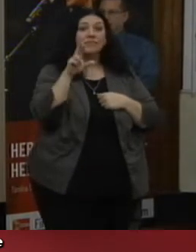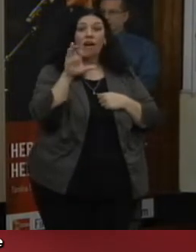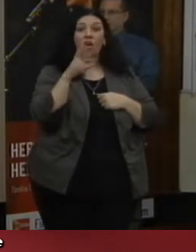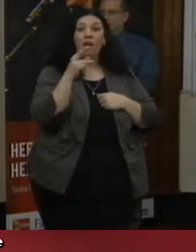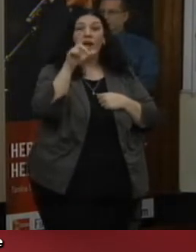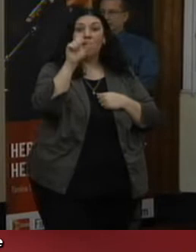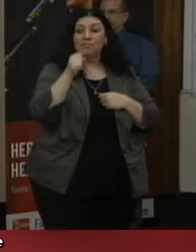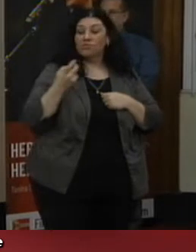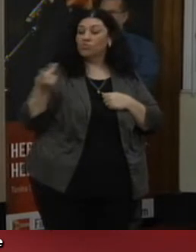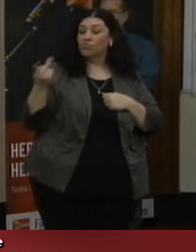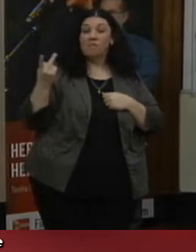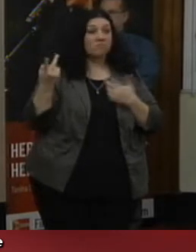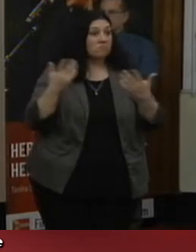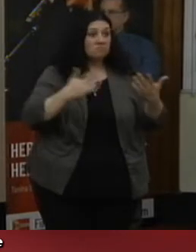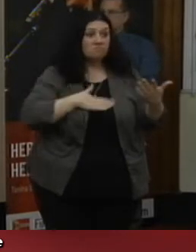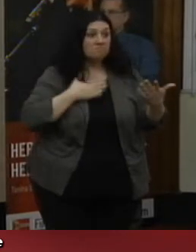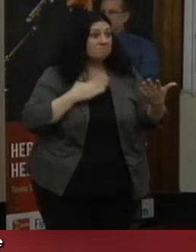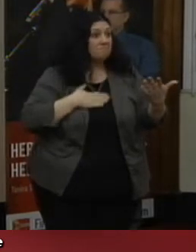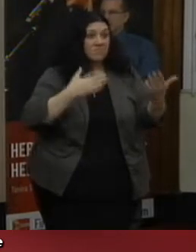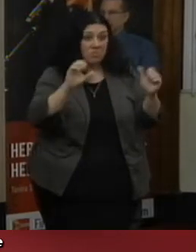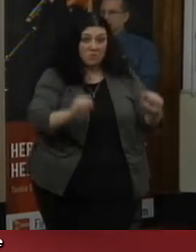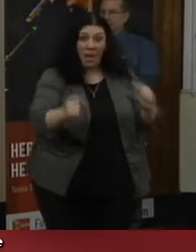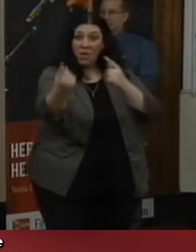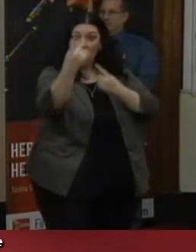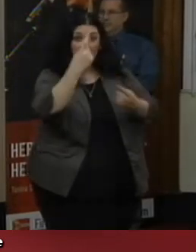He and I are both happy to take questions from you.